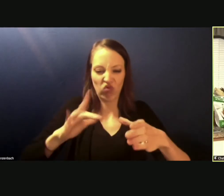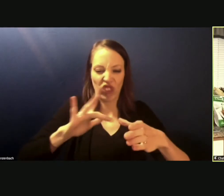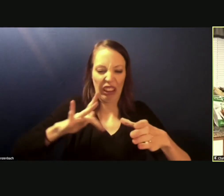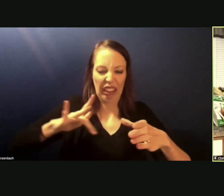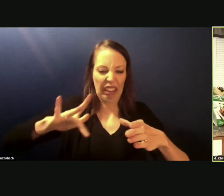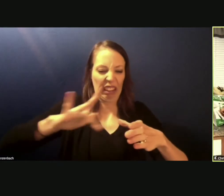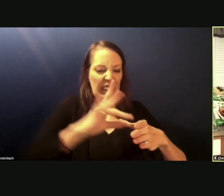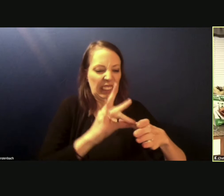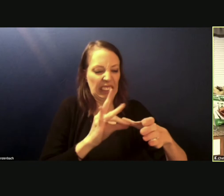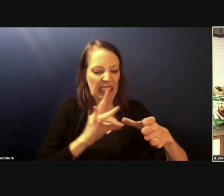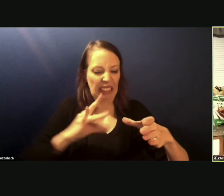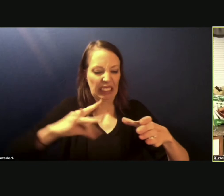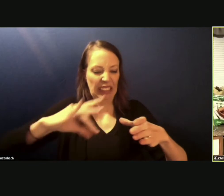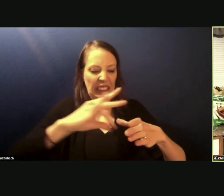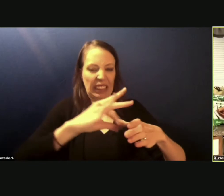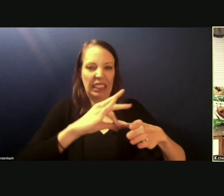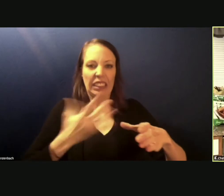Okay.